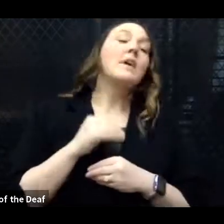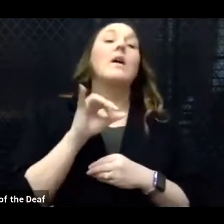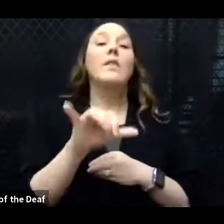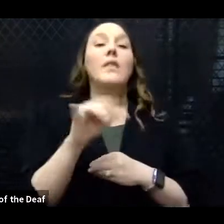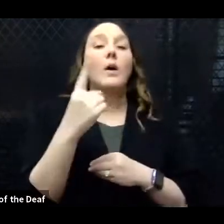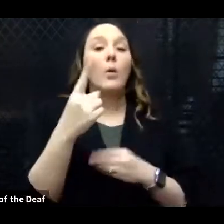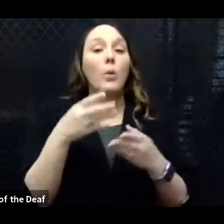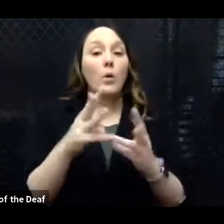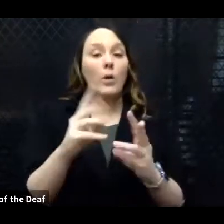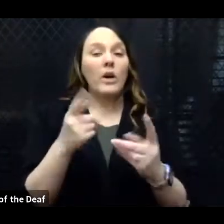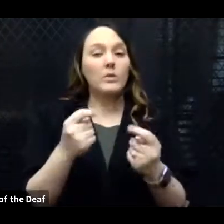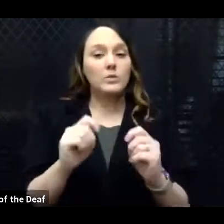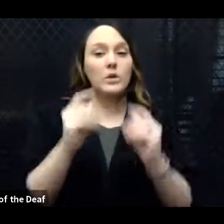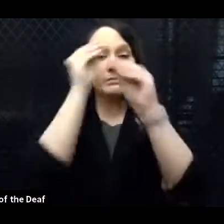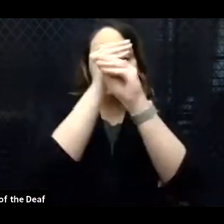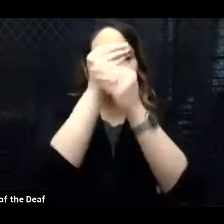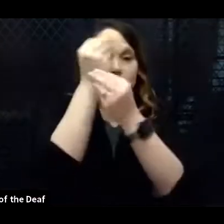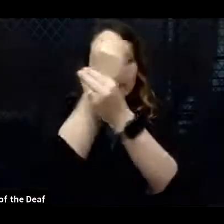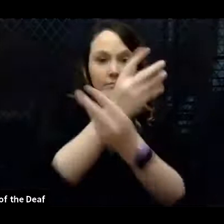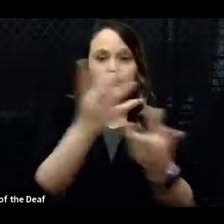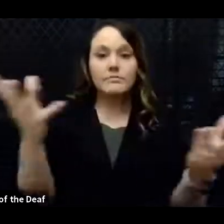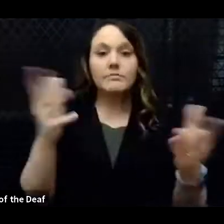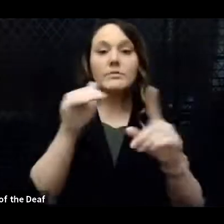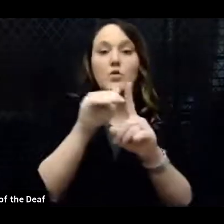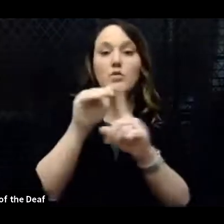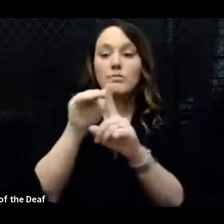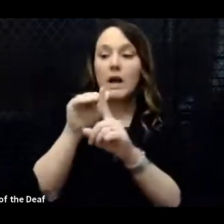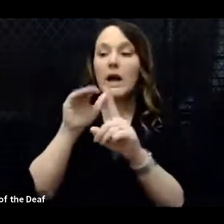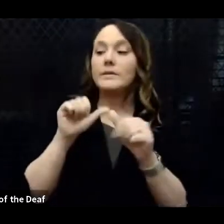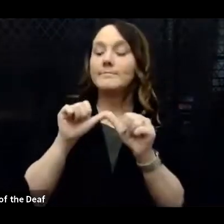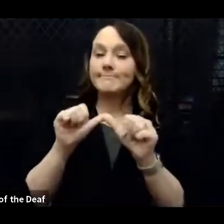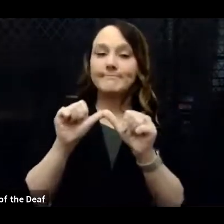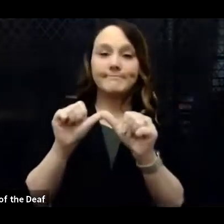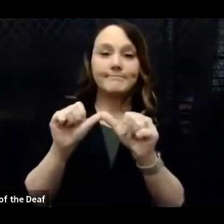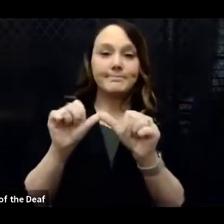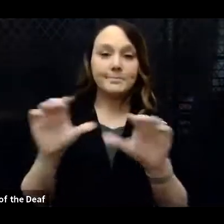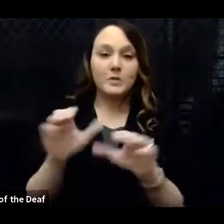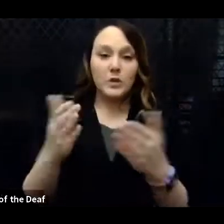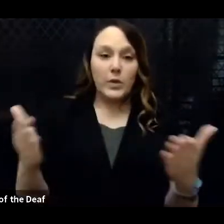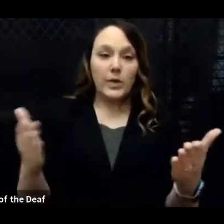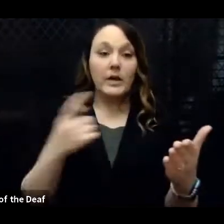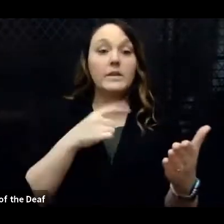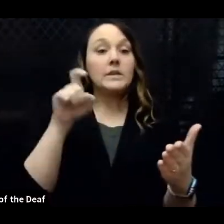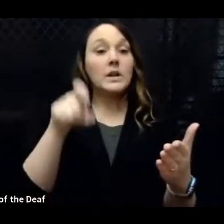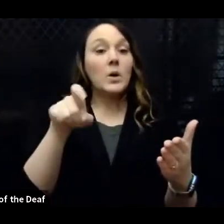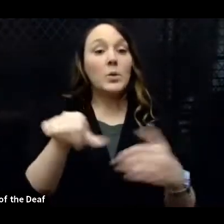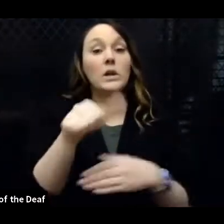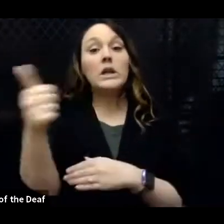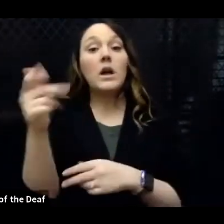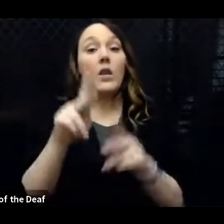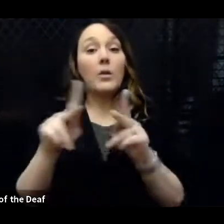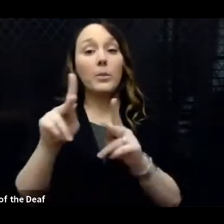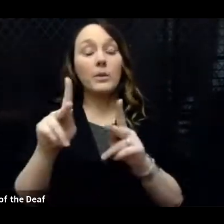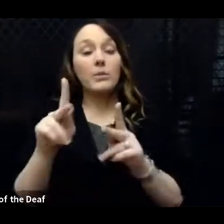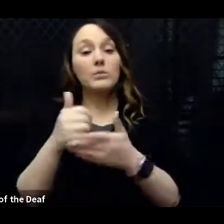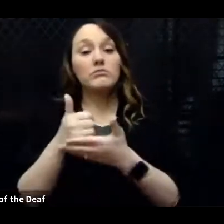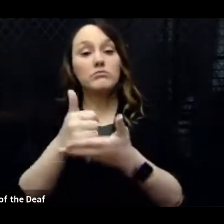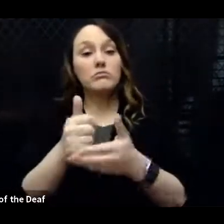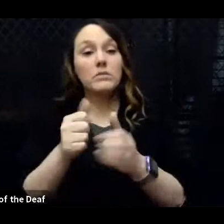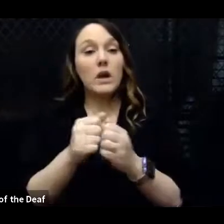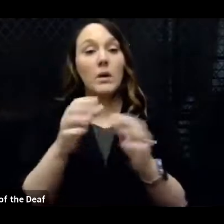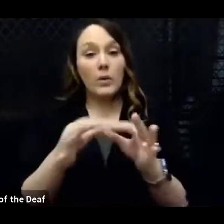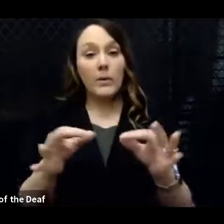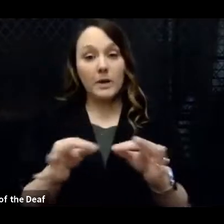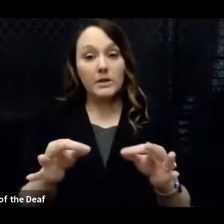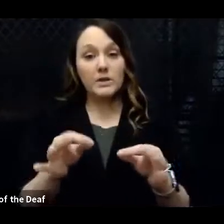get information out there for people, to remind them to keep doing these things. We need other people to carry our message. Folks who put